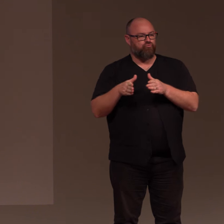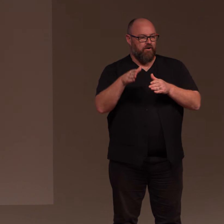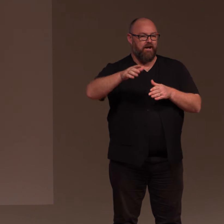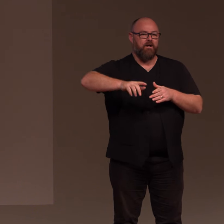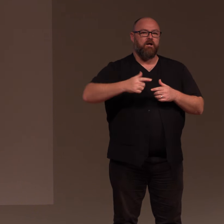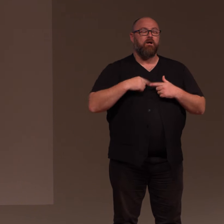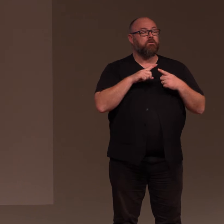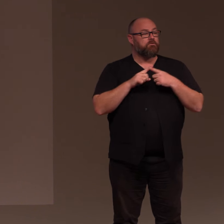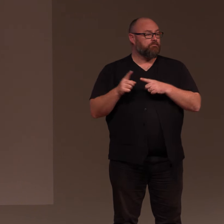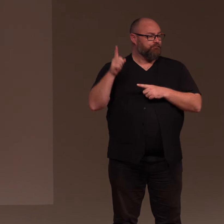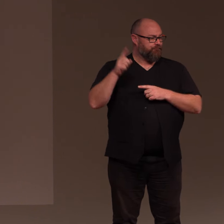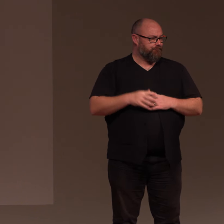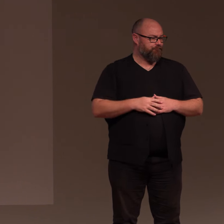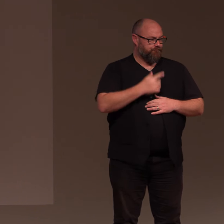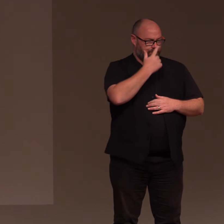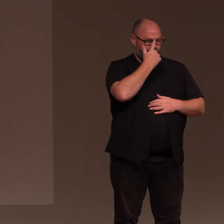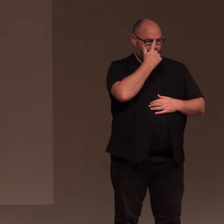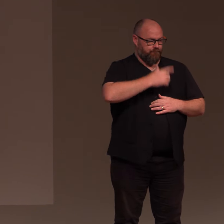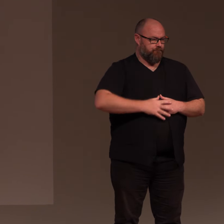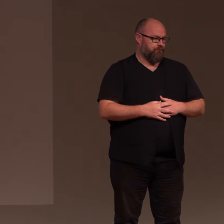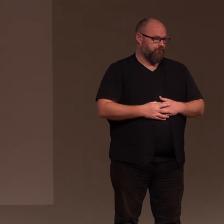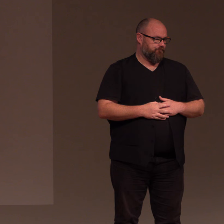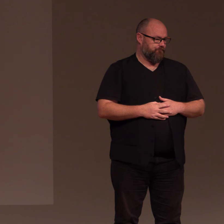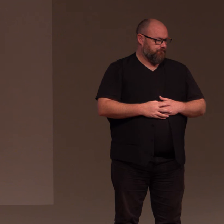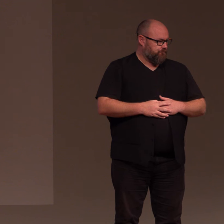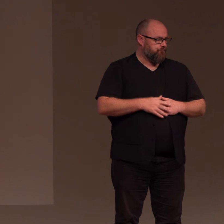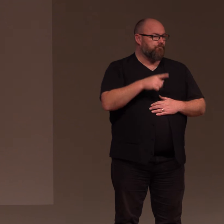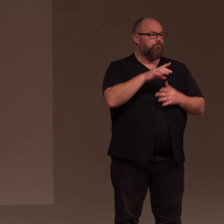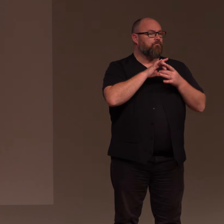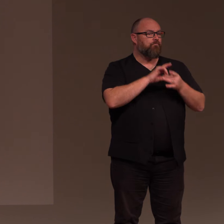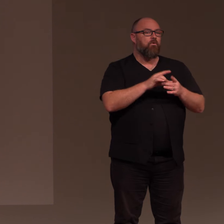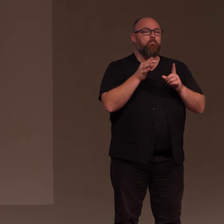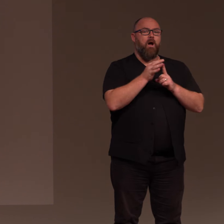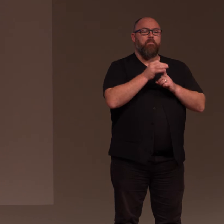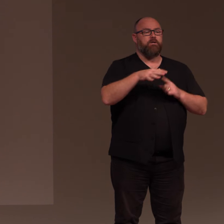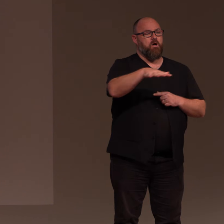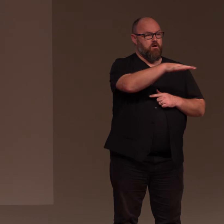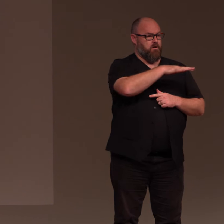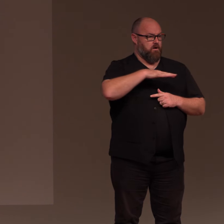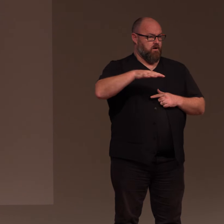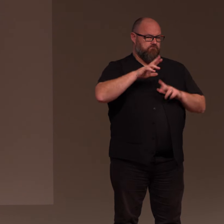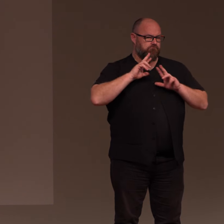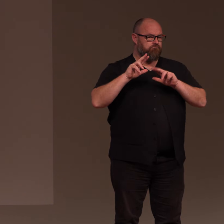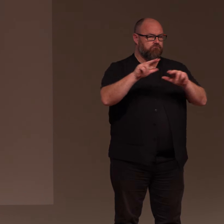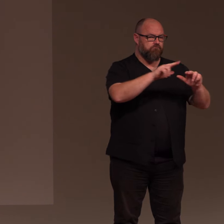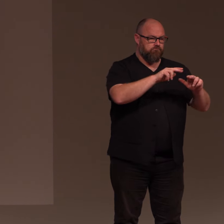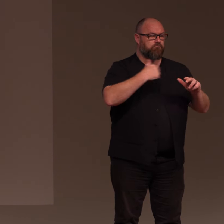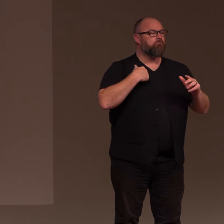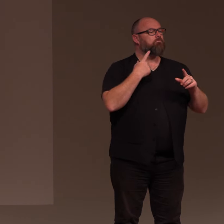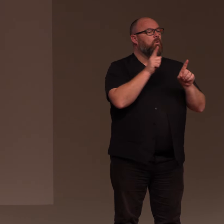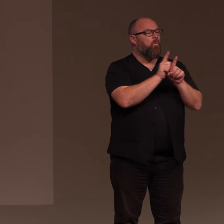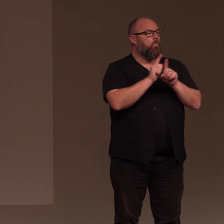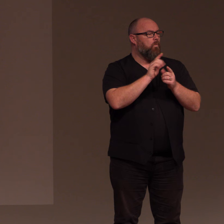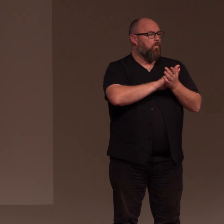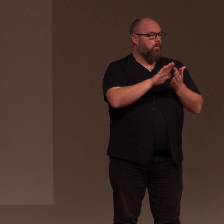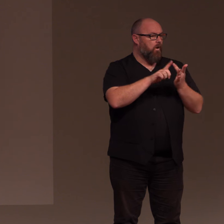edge of it, but it covers a fair bit of Parramatta Shire, Parramatta City Council area, as well as the Hills